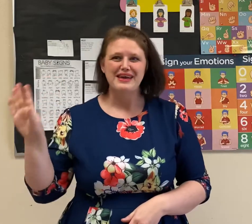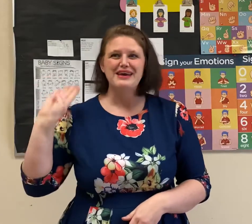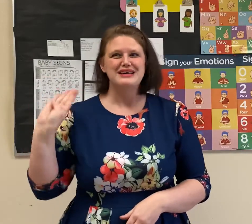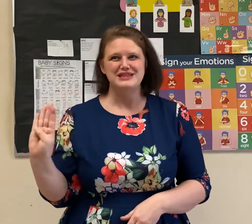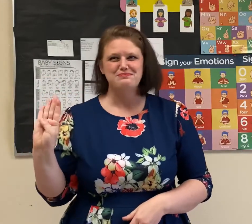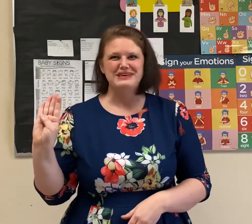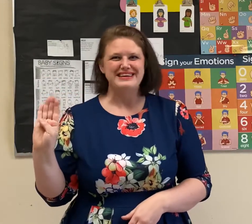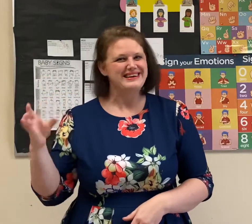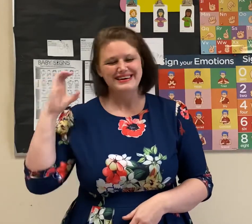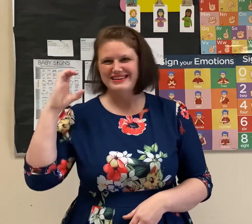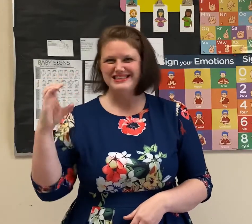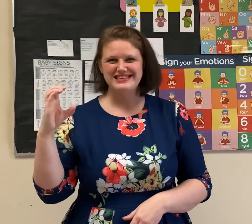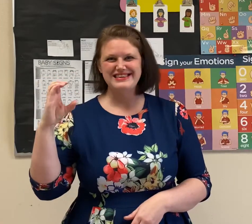it's B, it's C.